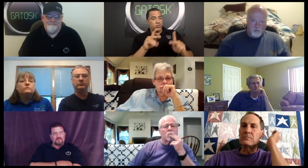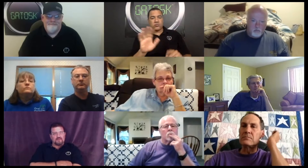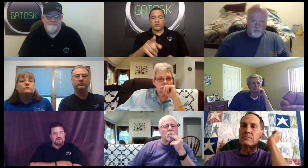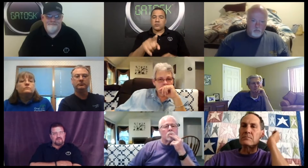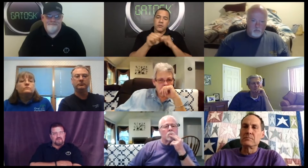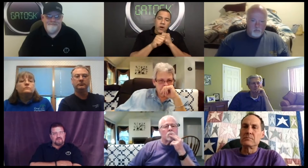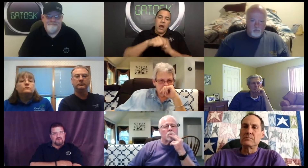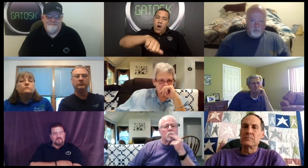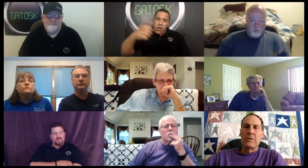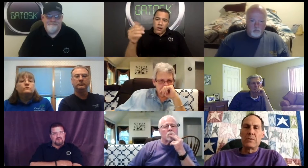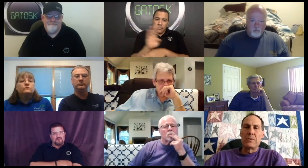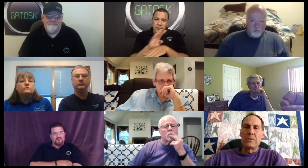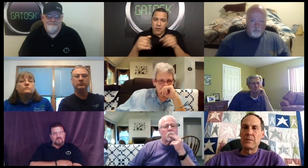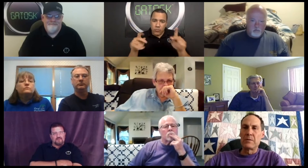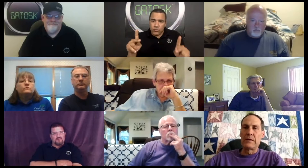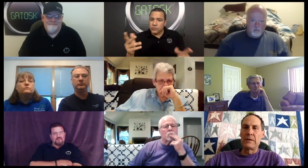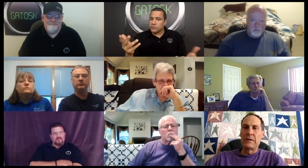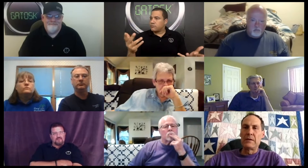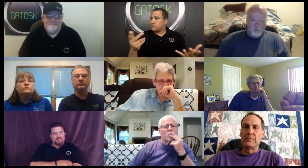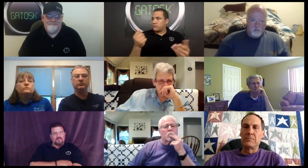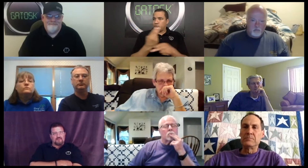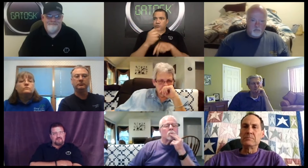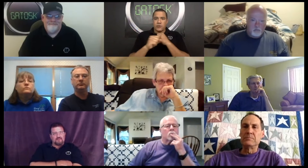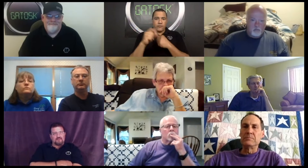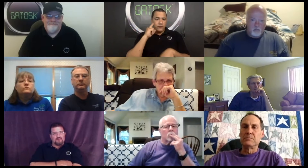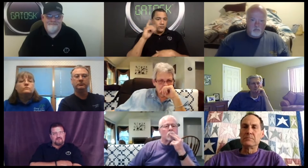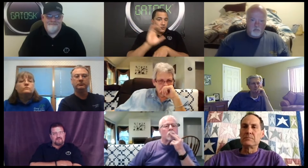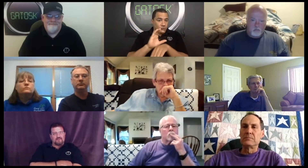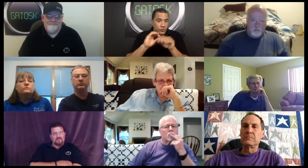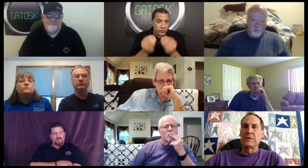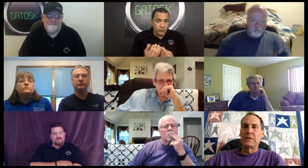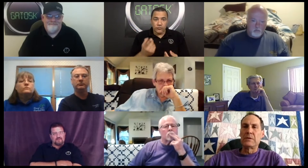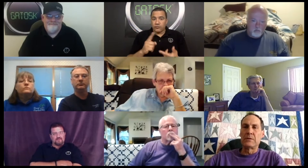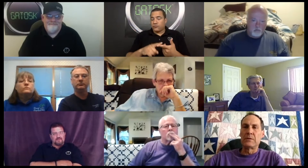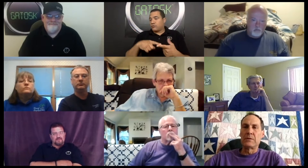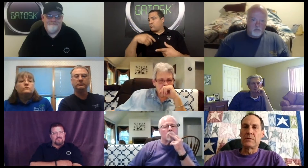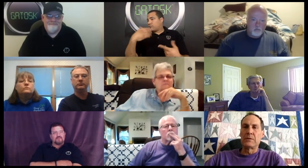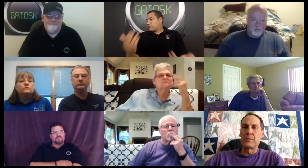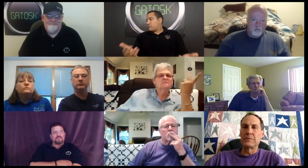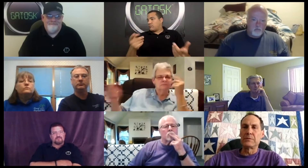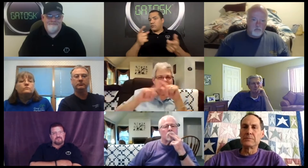but you can't advertise like Gatosk, opportunity, but other businesses, maybe for your church